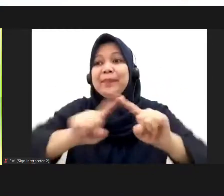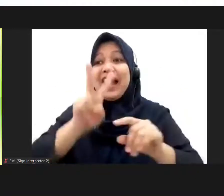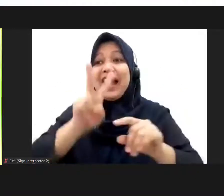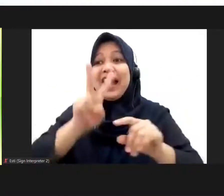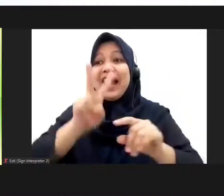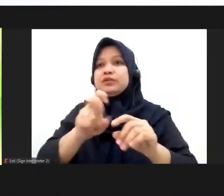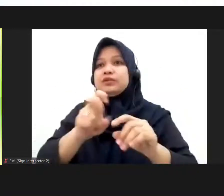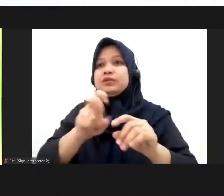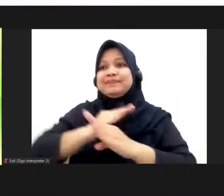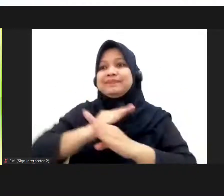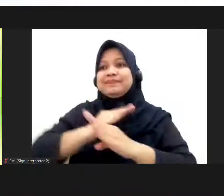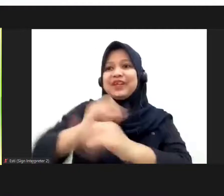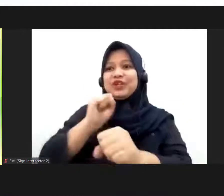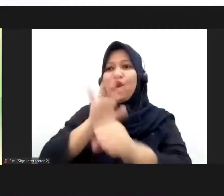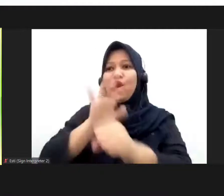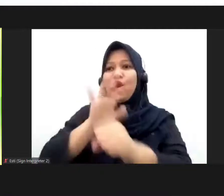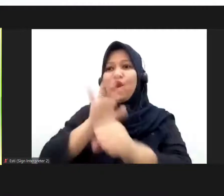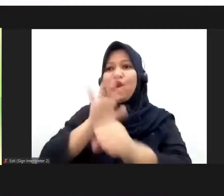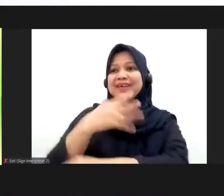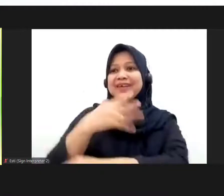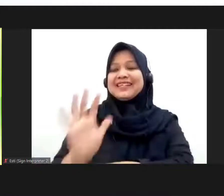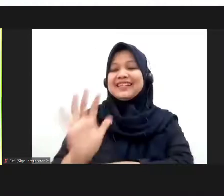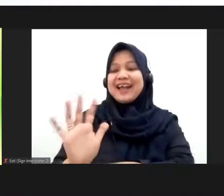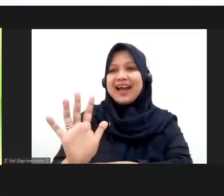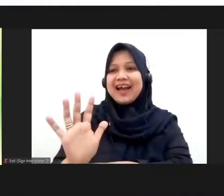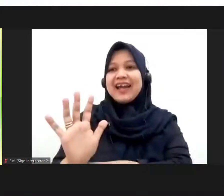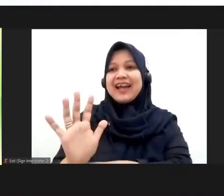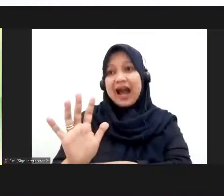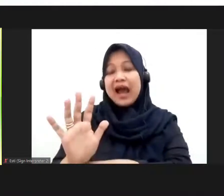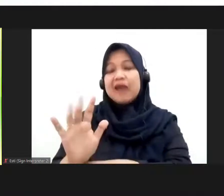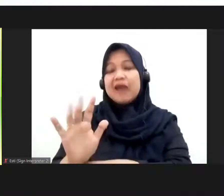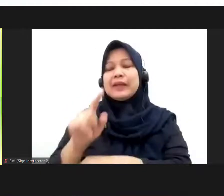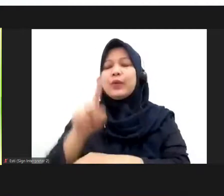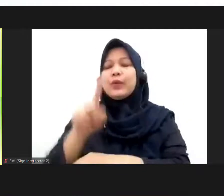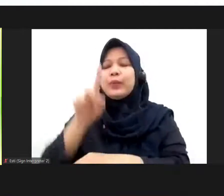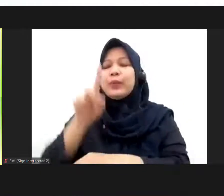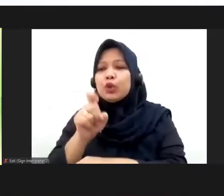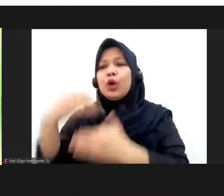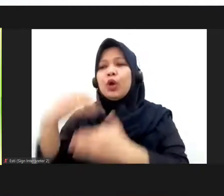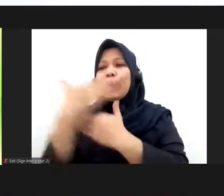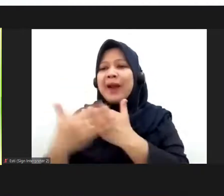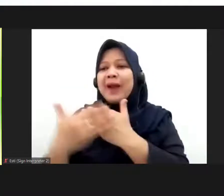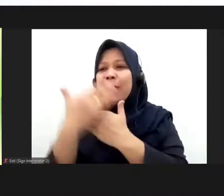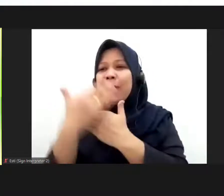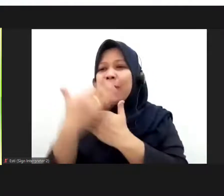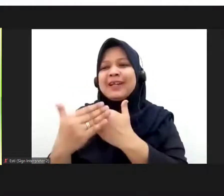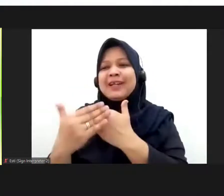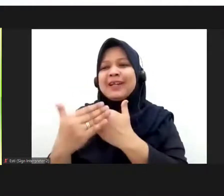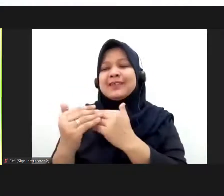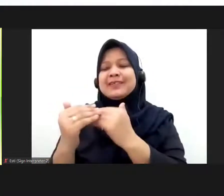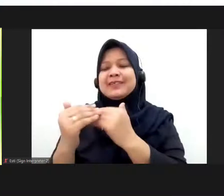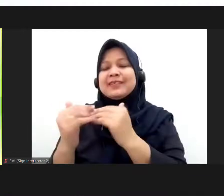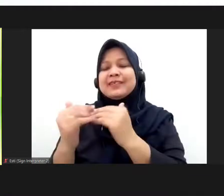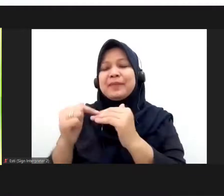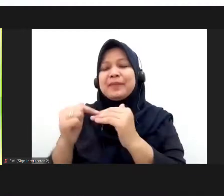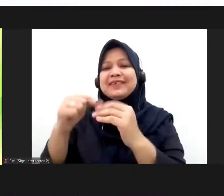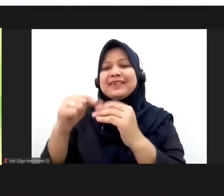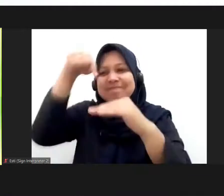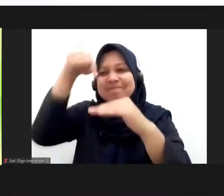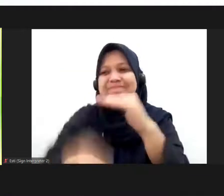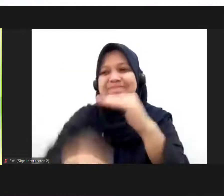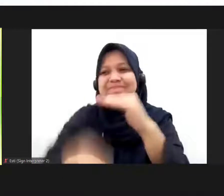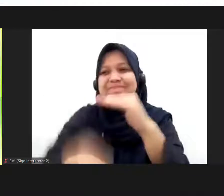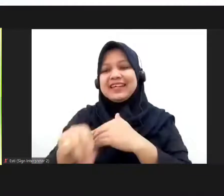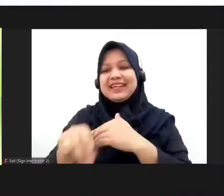time, uh, they will be more taken care of. Again, that's part also of bayanihan or the